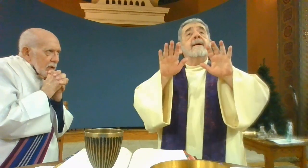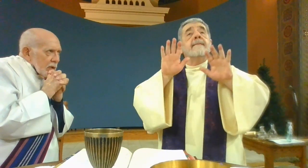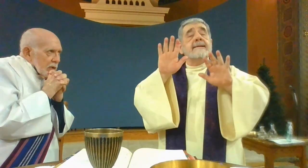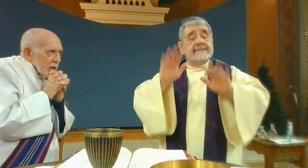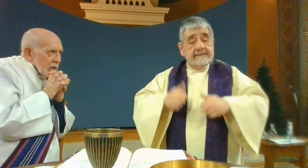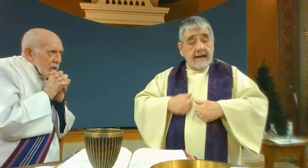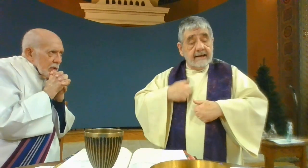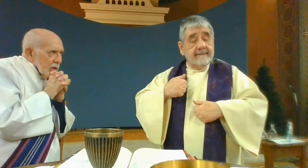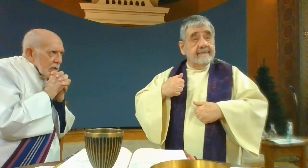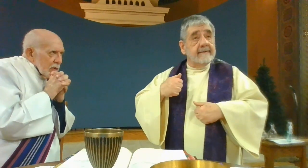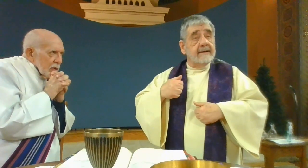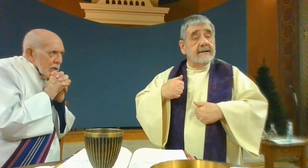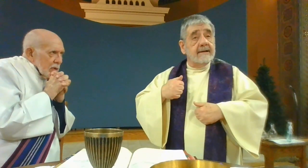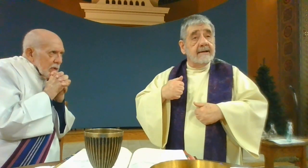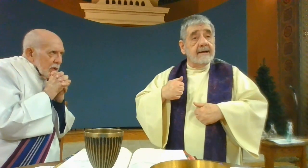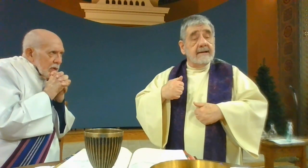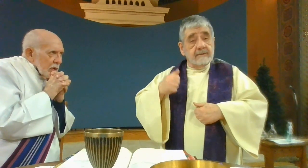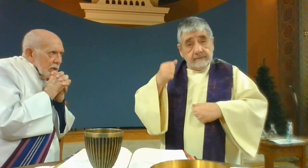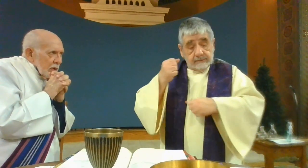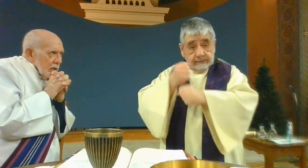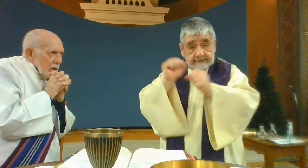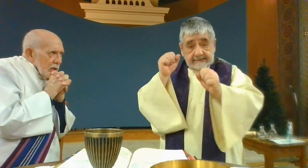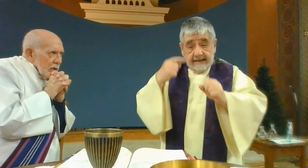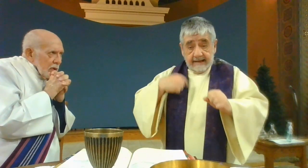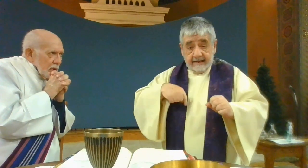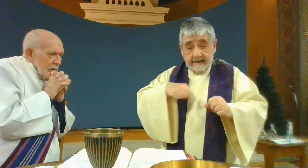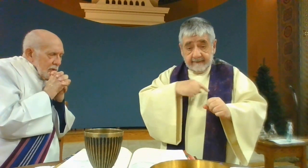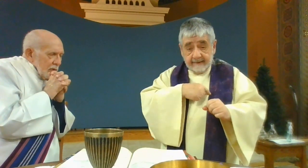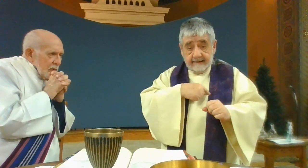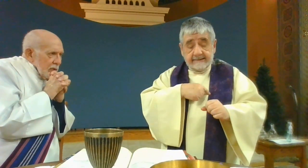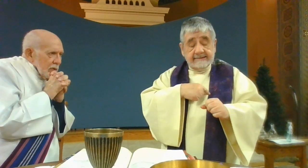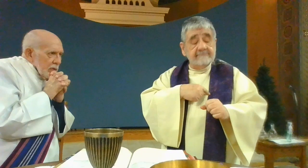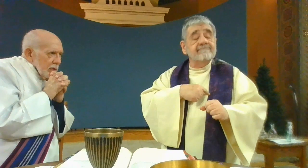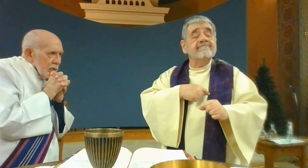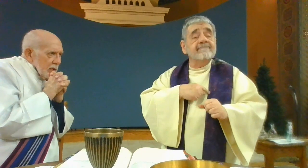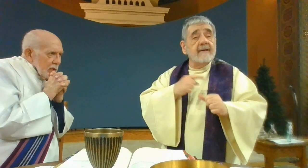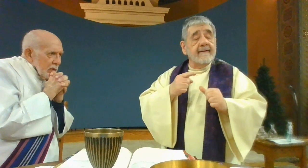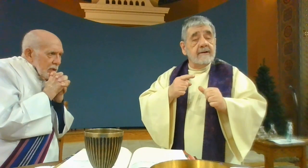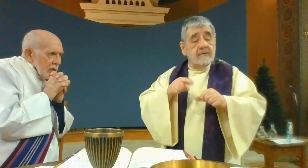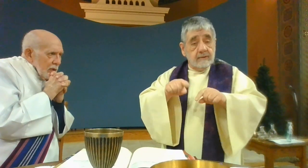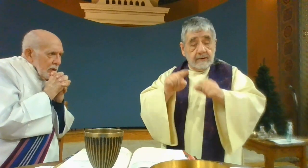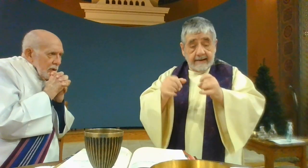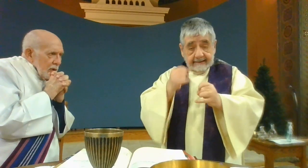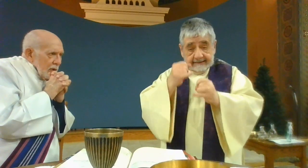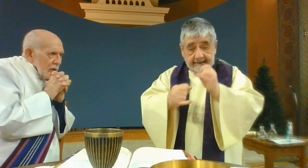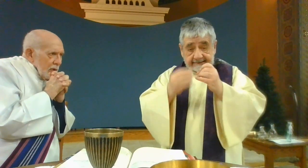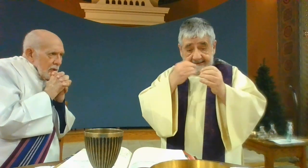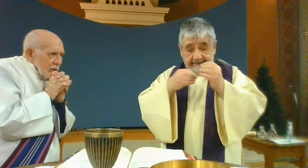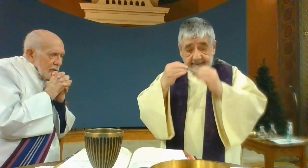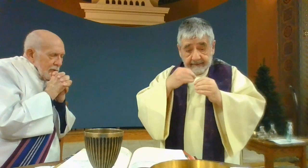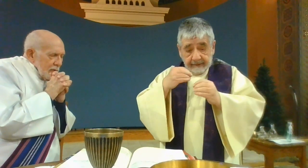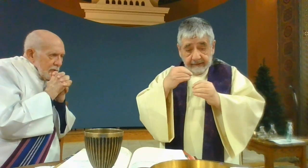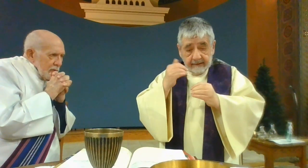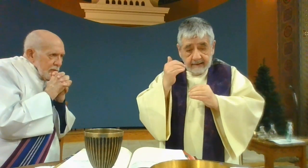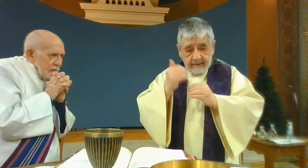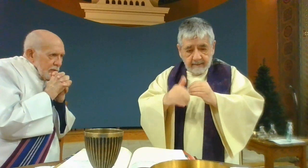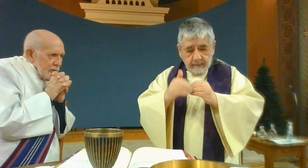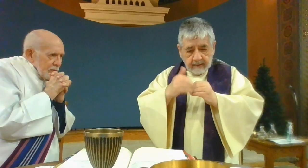At the time he was betrayed and entered willingly into his passion, he first